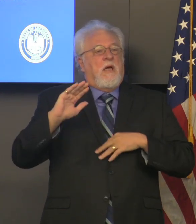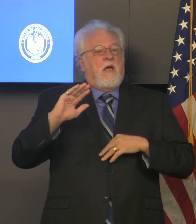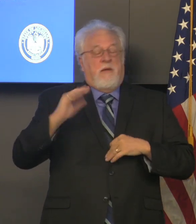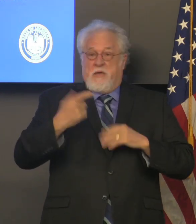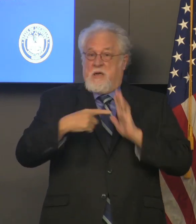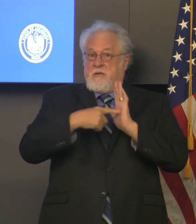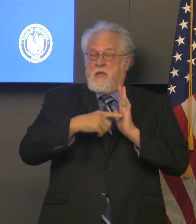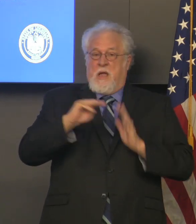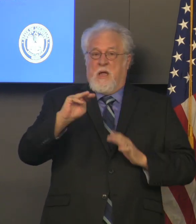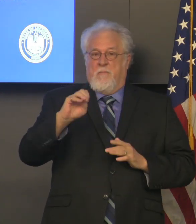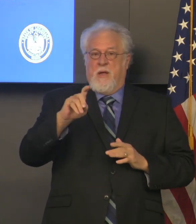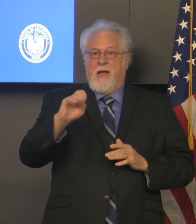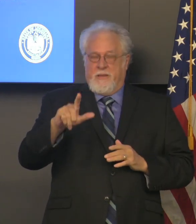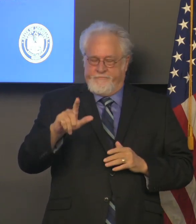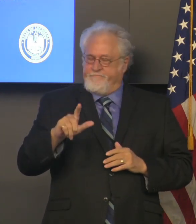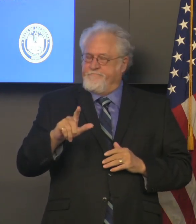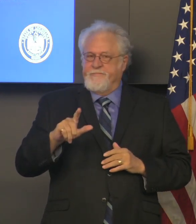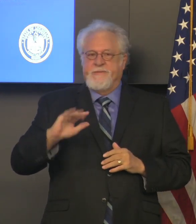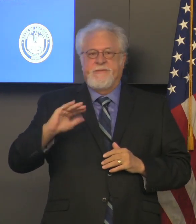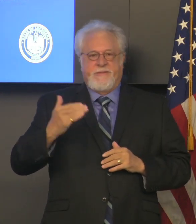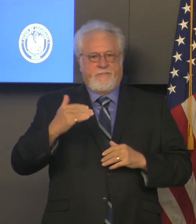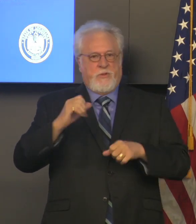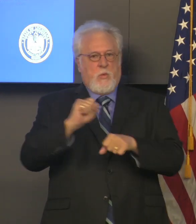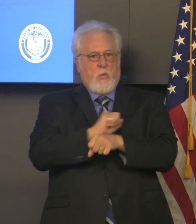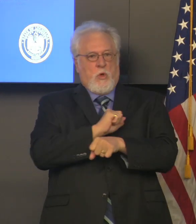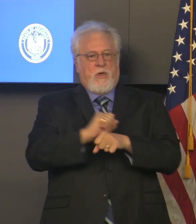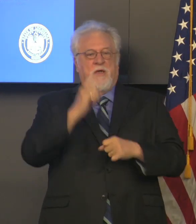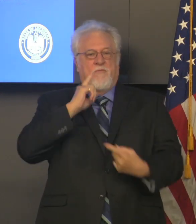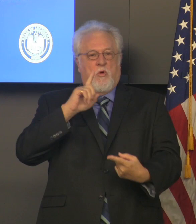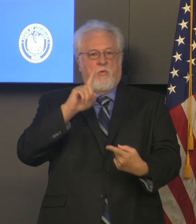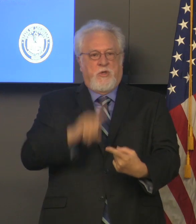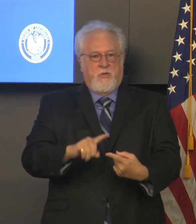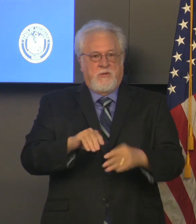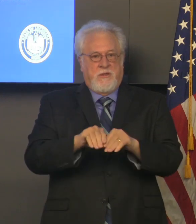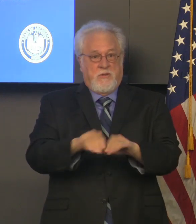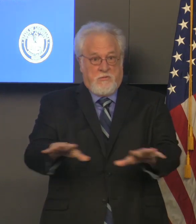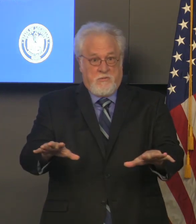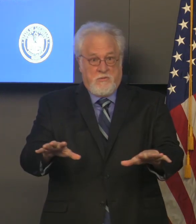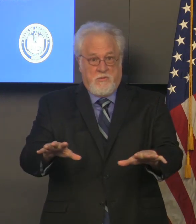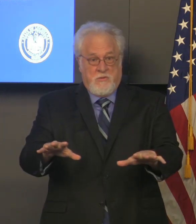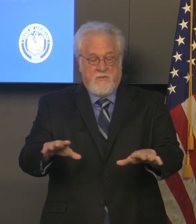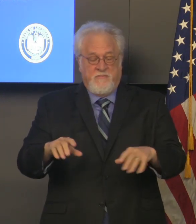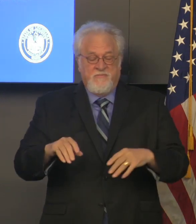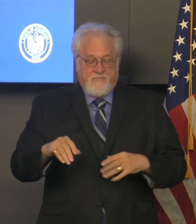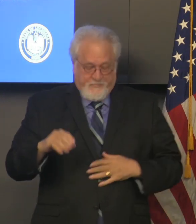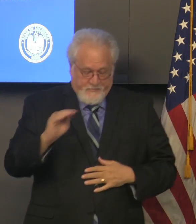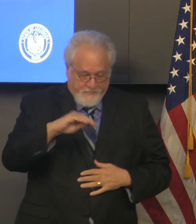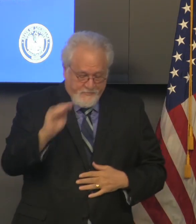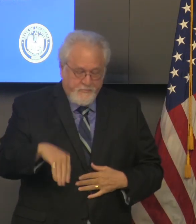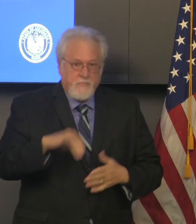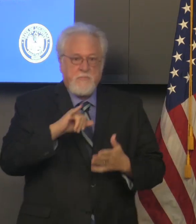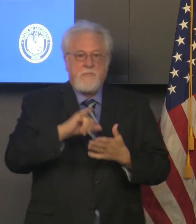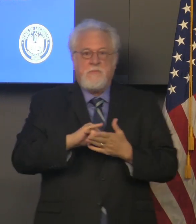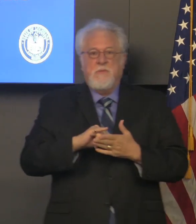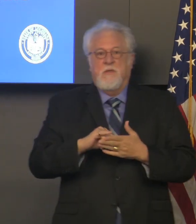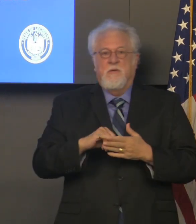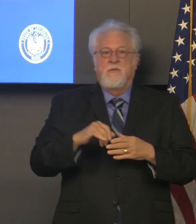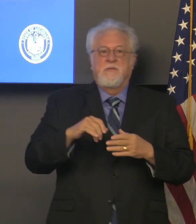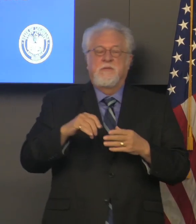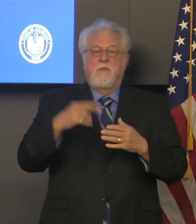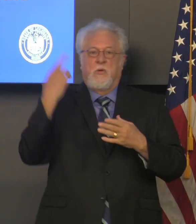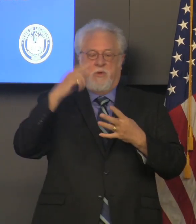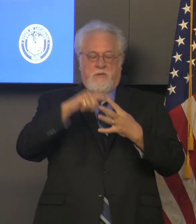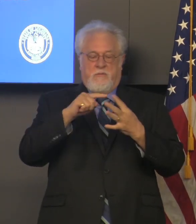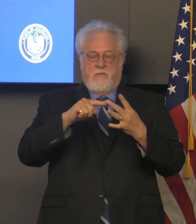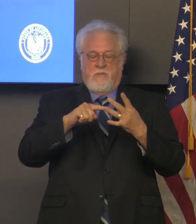modeling, but now appears to be working in terms of reducing the transmission rate, are those mitigation measures that